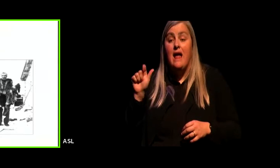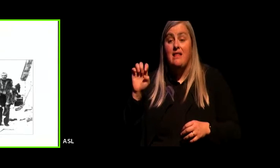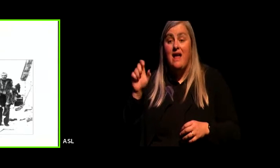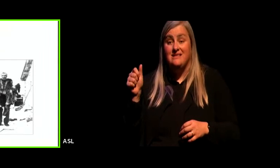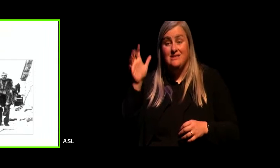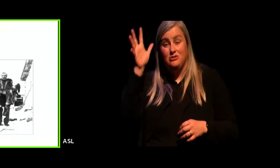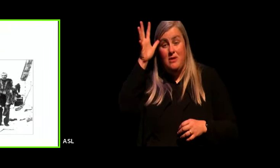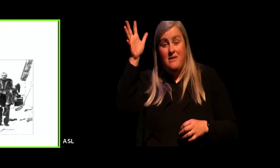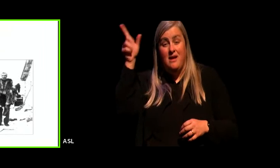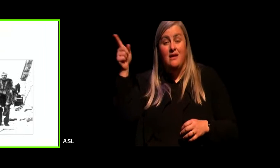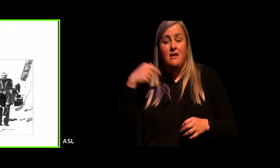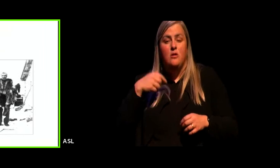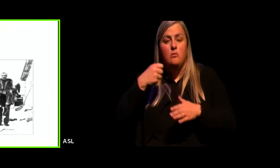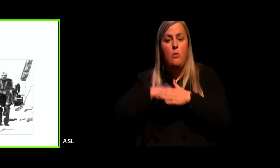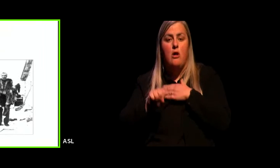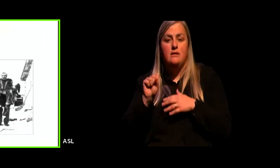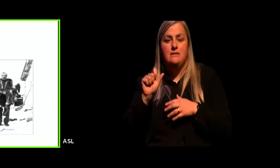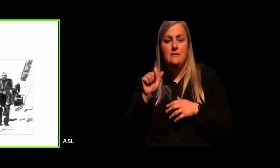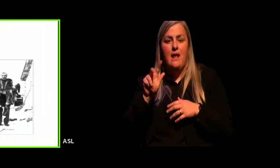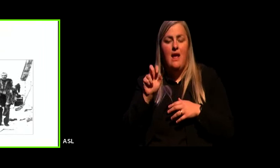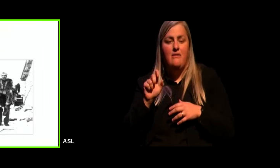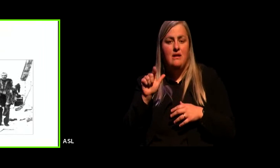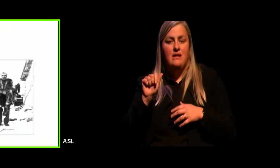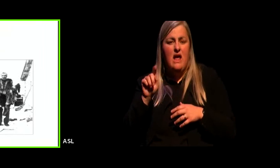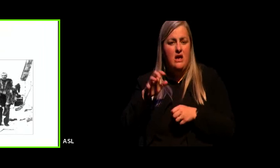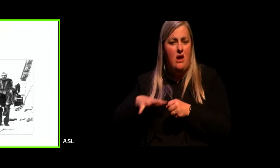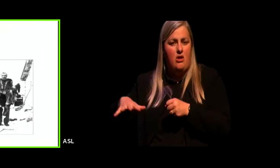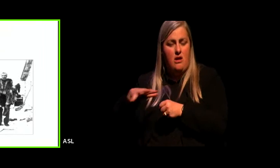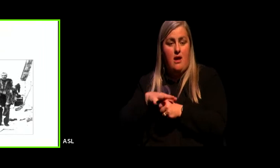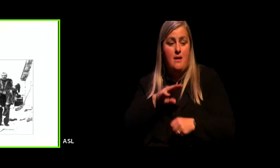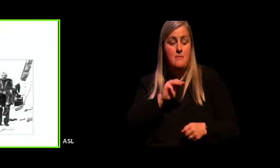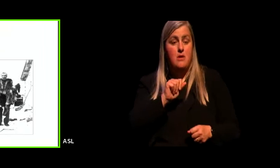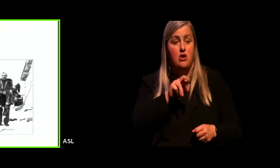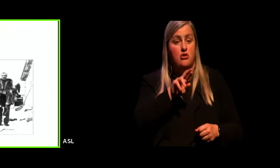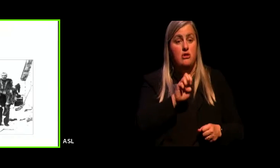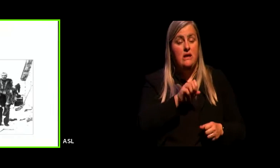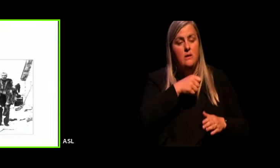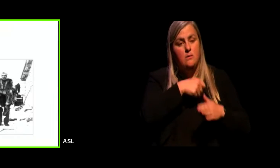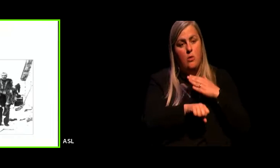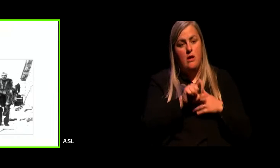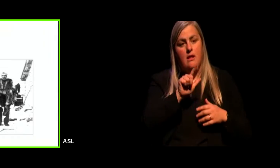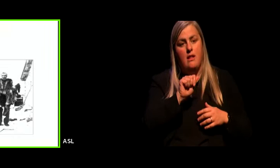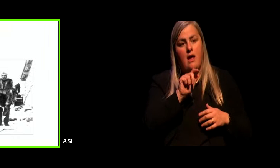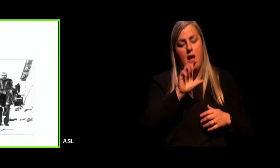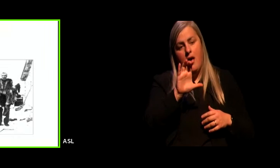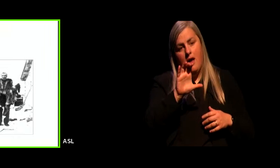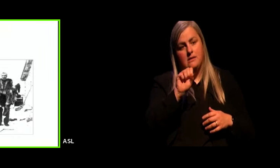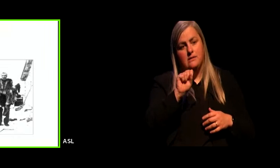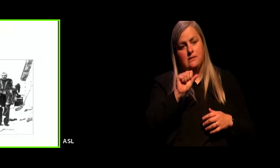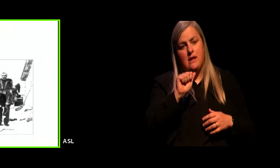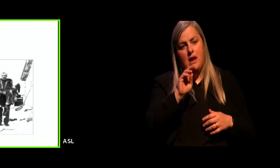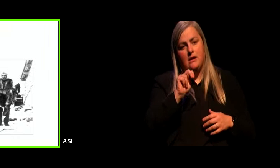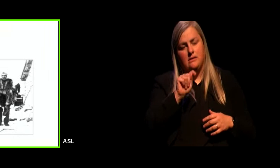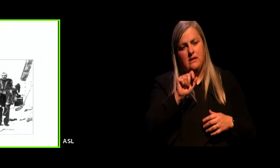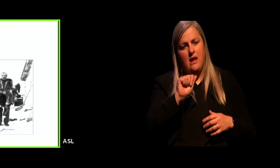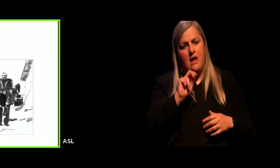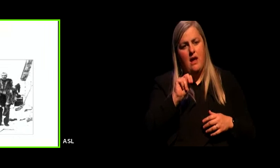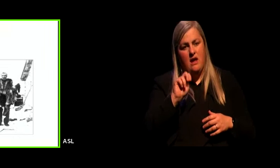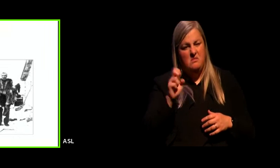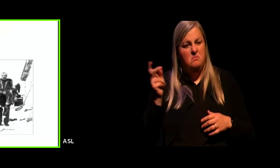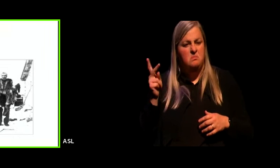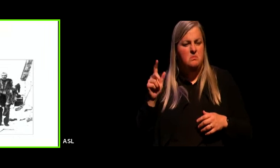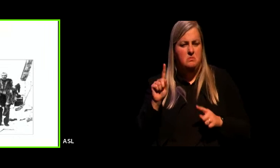Gruard near Slave Lake, and Marie was born at Lac Saint Anne, not too far from here. I didn't know them